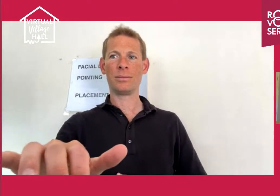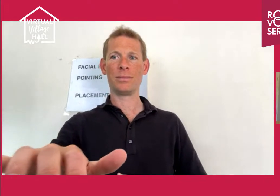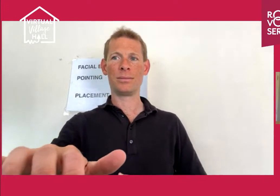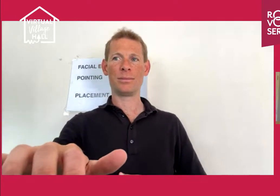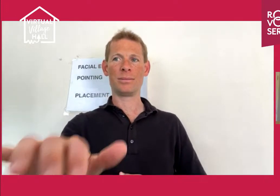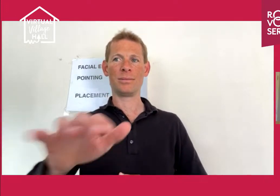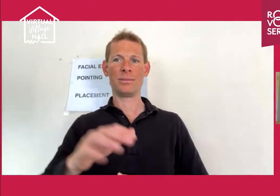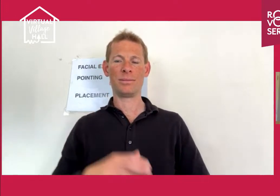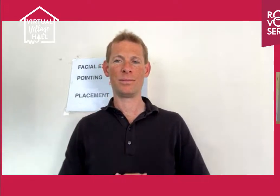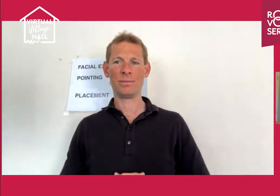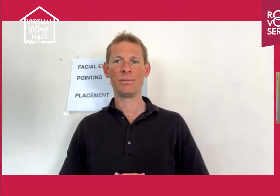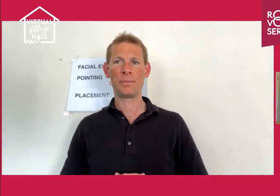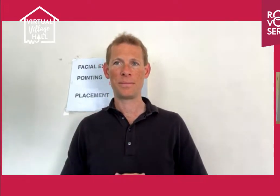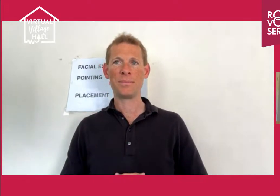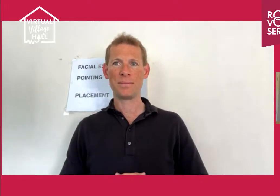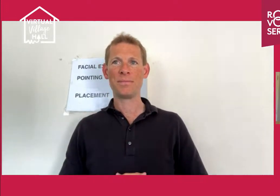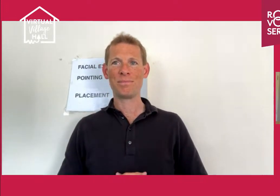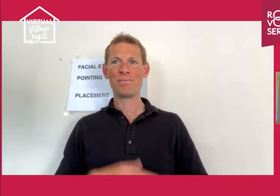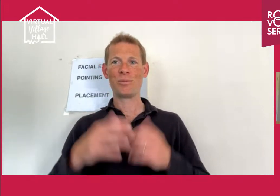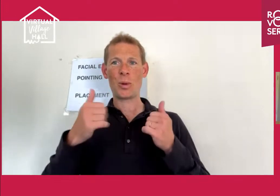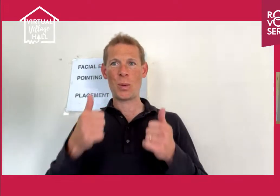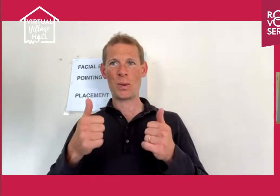people. Makes it so much clearer.